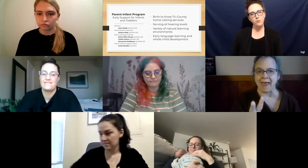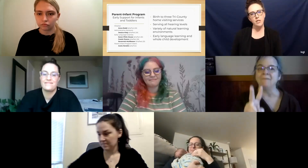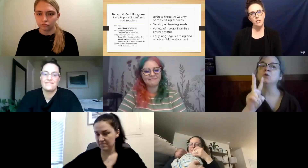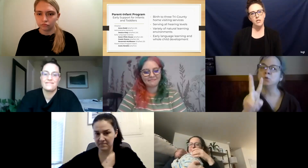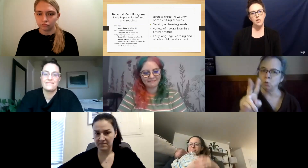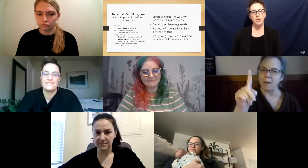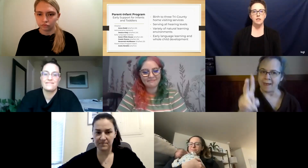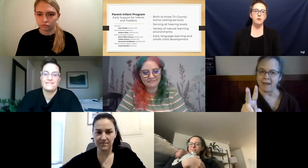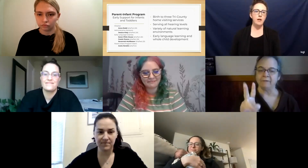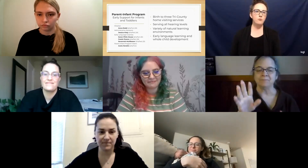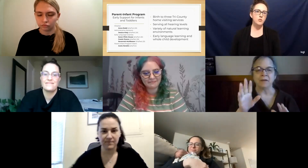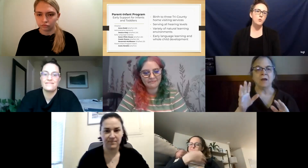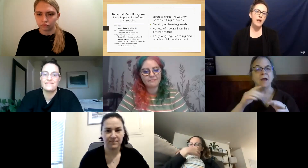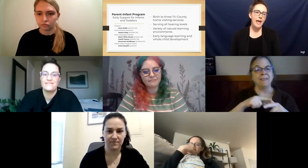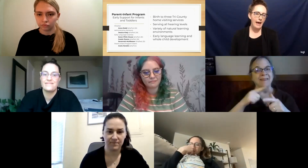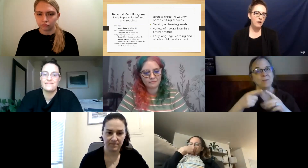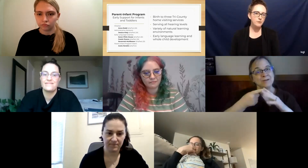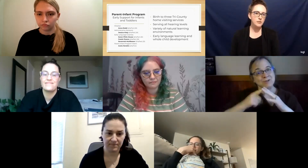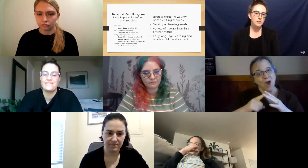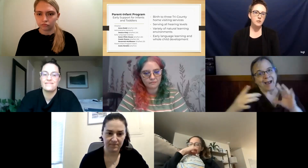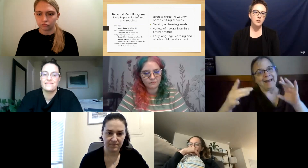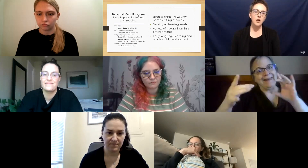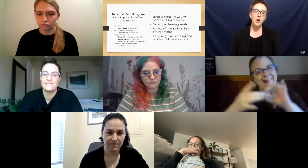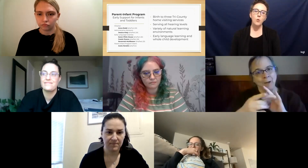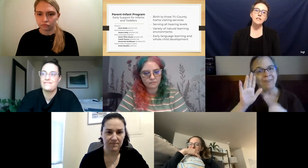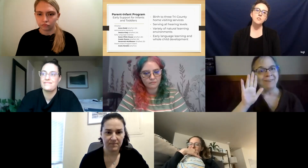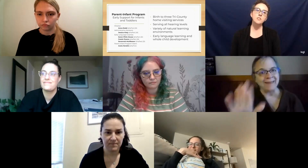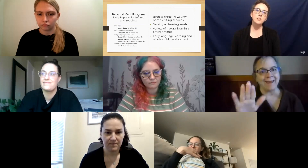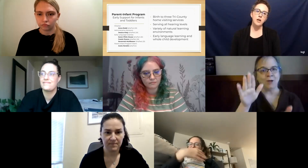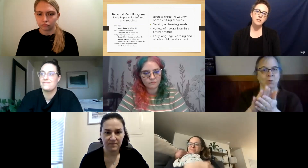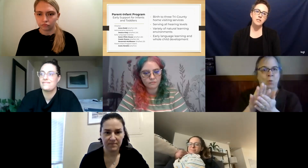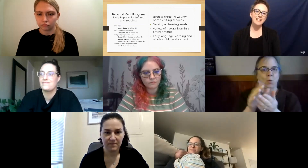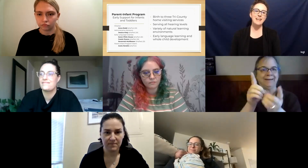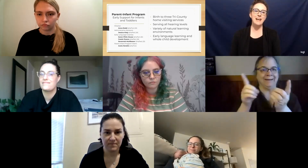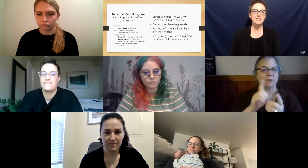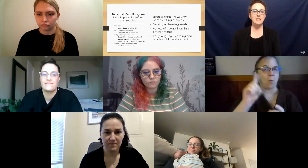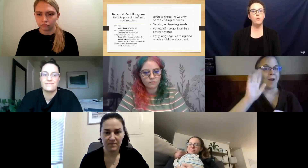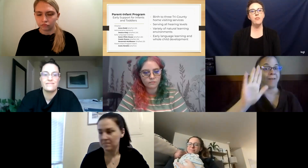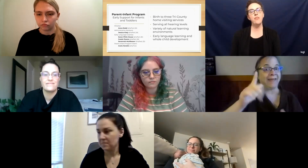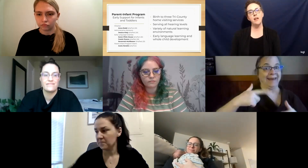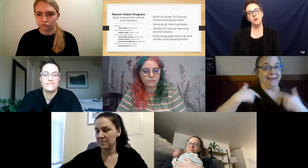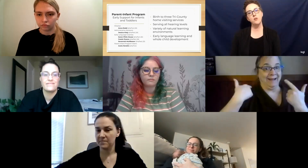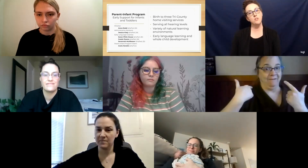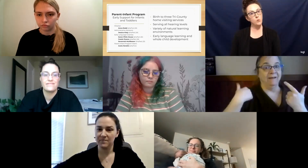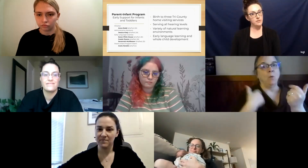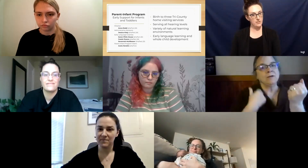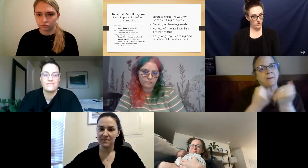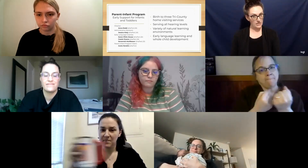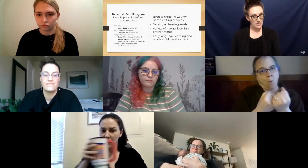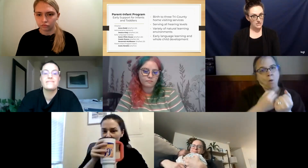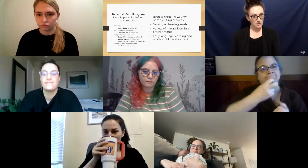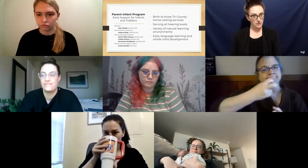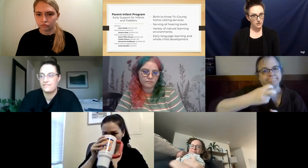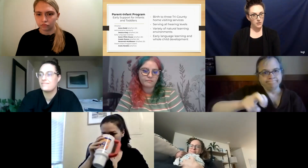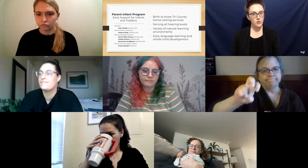of 3, like around 2.5, we start connecting with their school